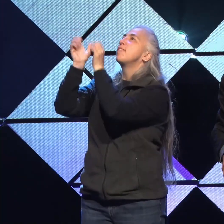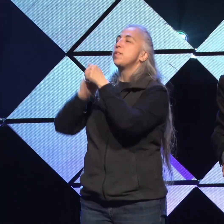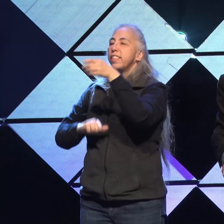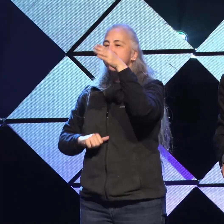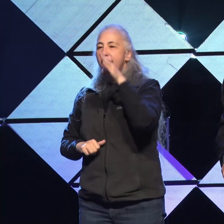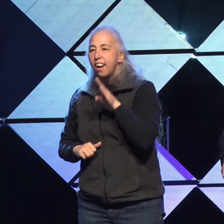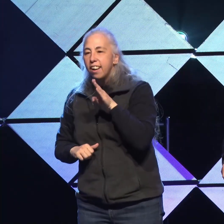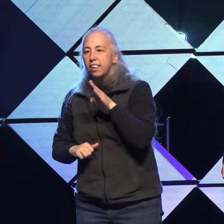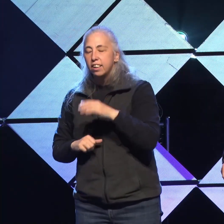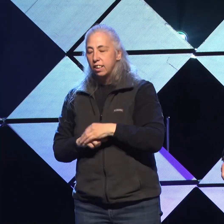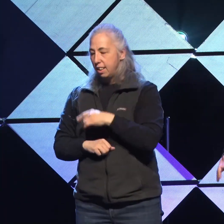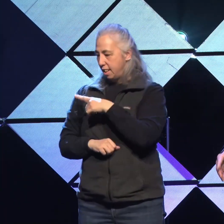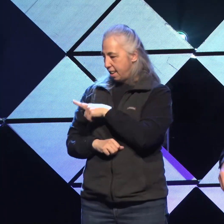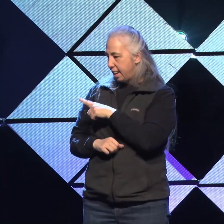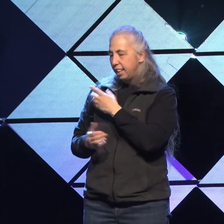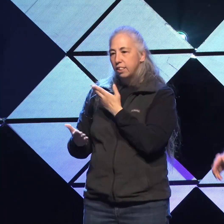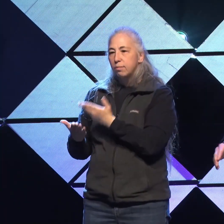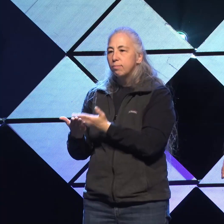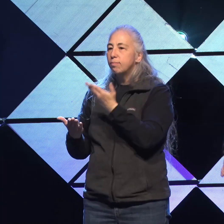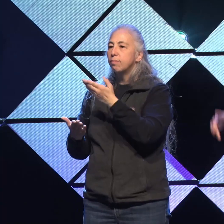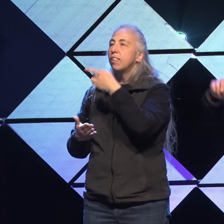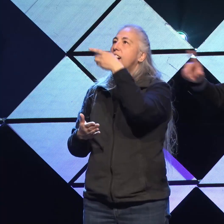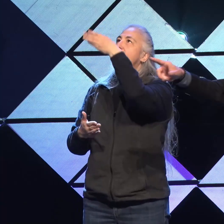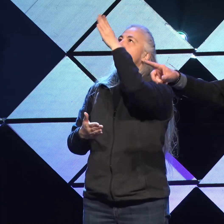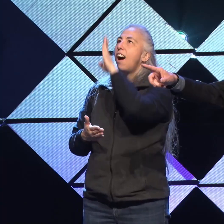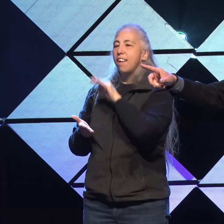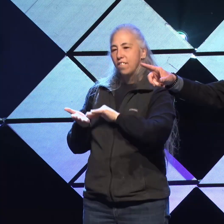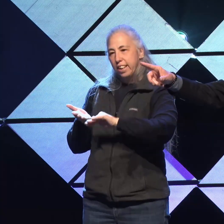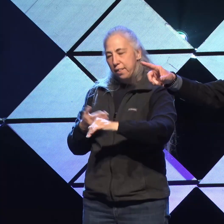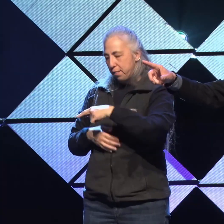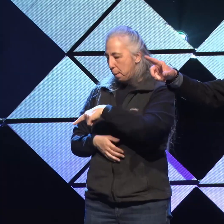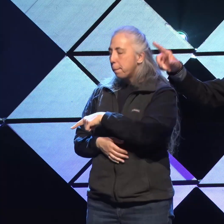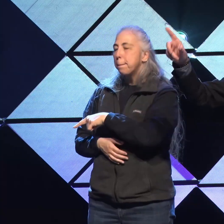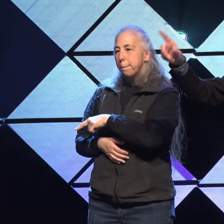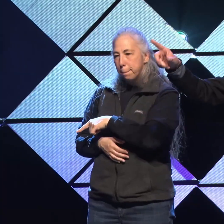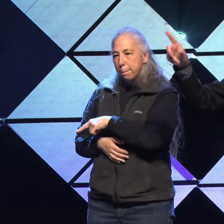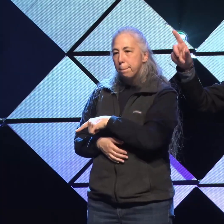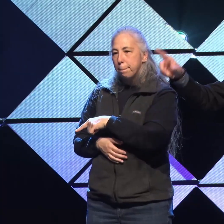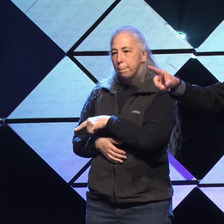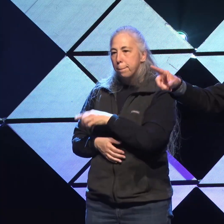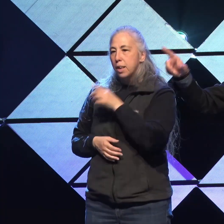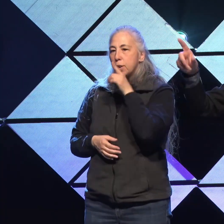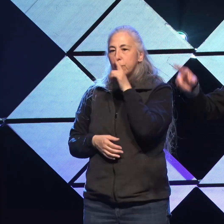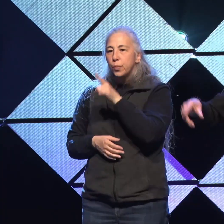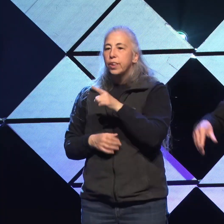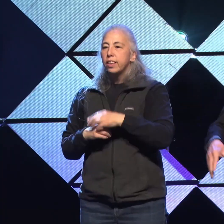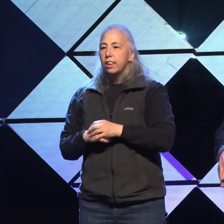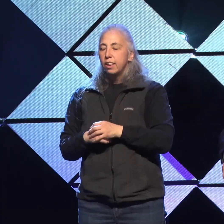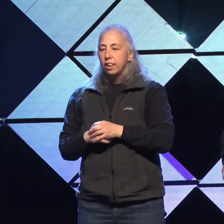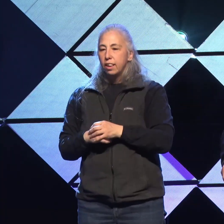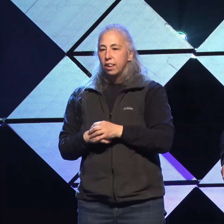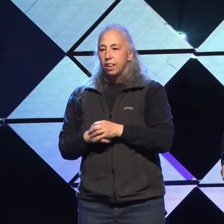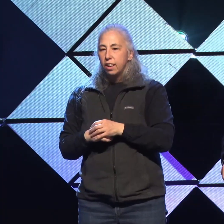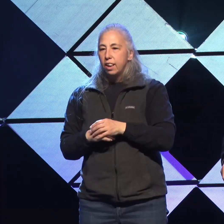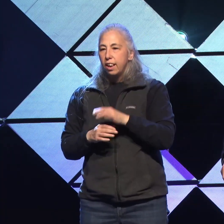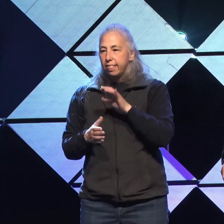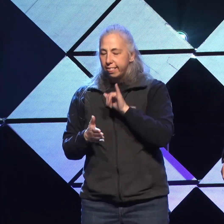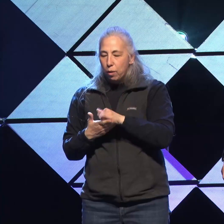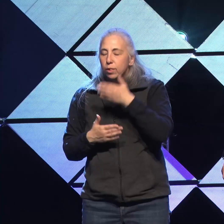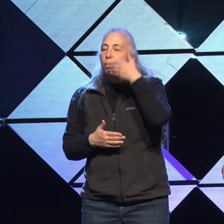he's justified. He's forgiven. There never has been a more surprise ending,